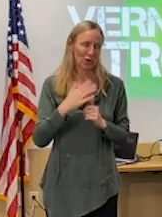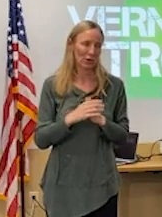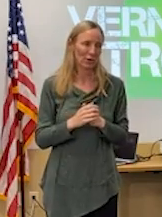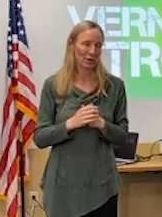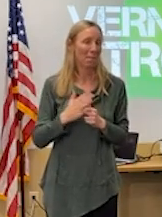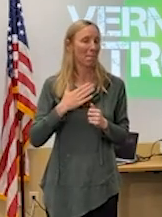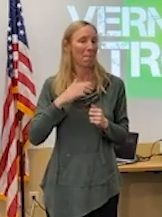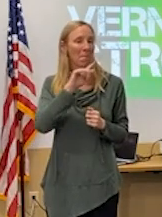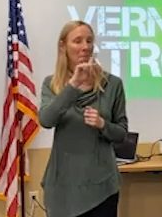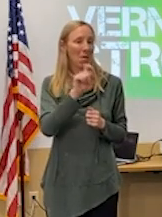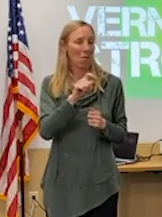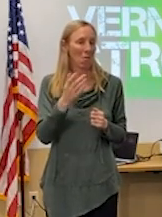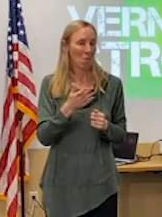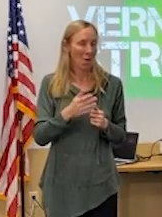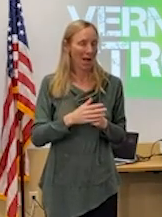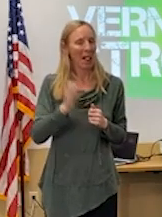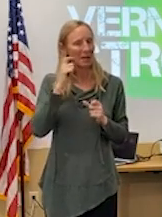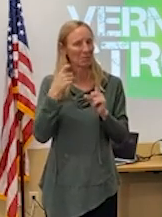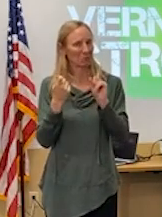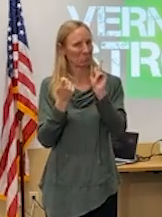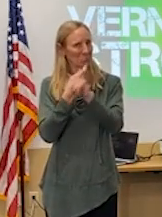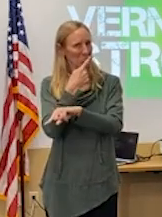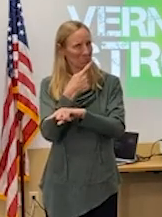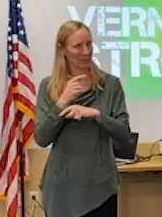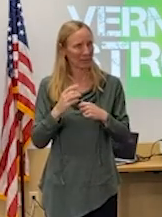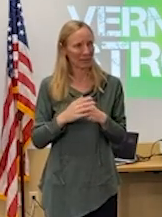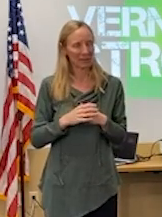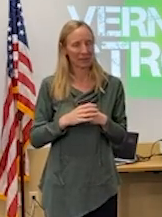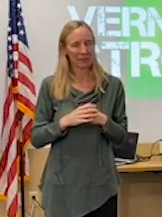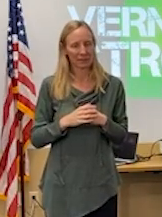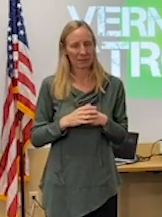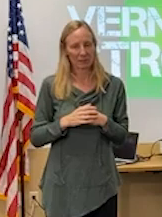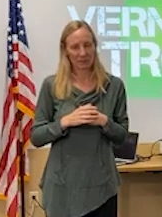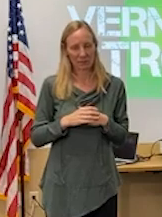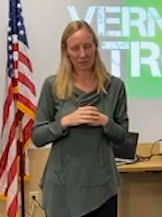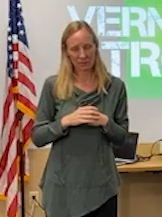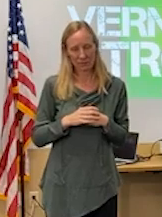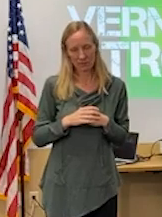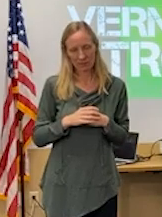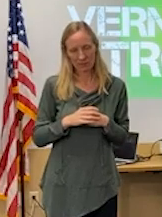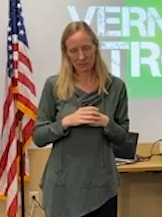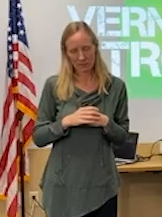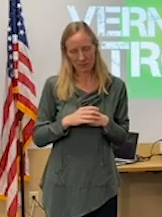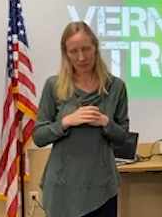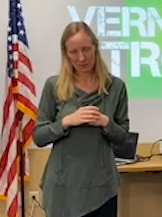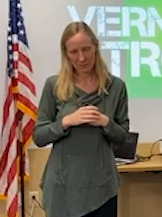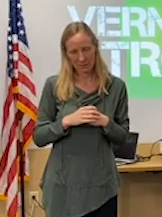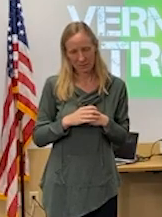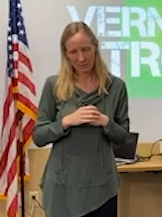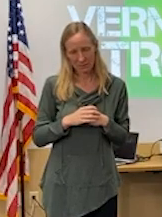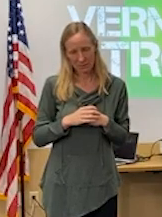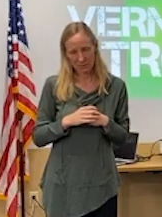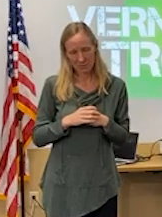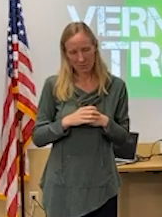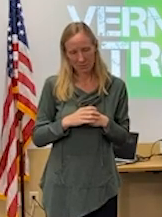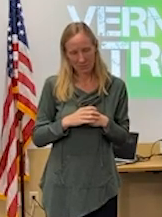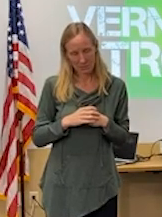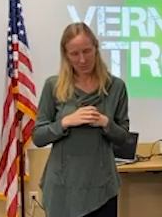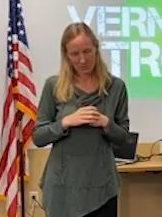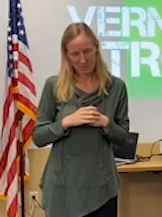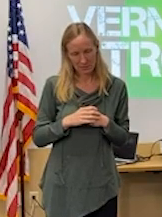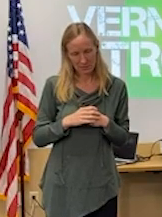My question is also off topic. Recently, 2 of the 5 small